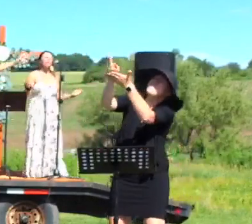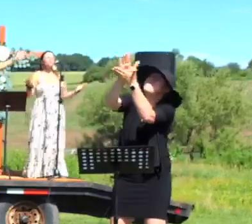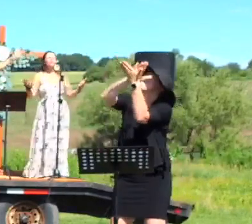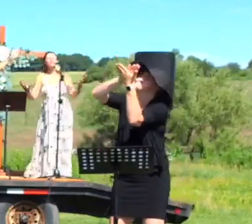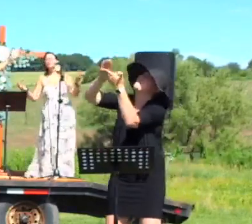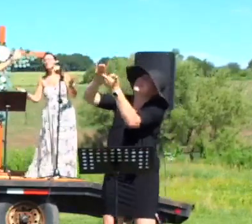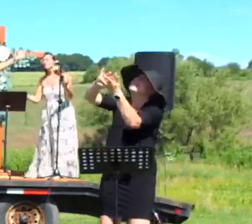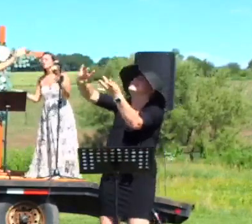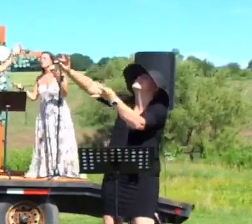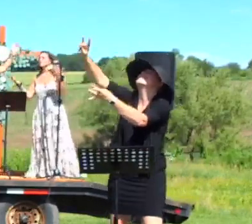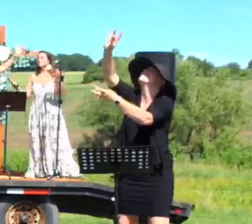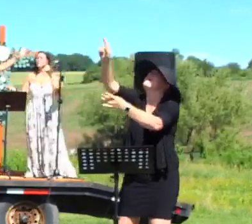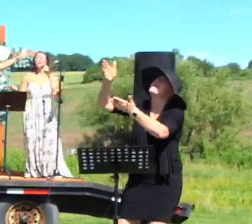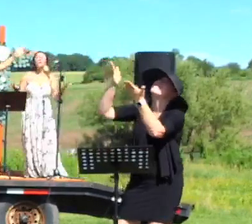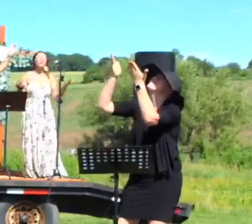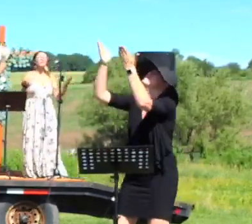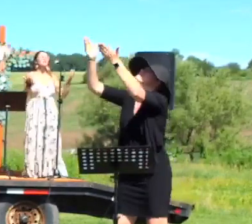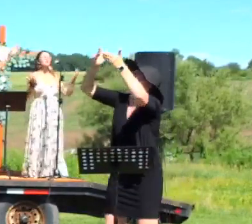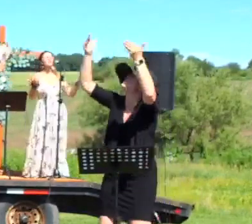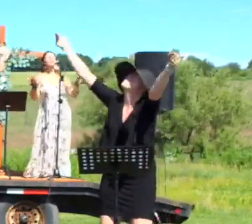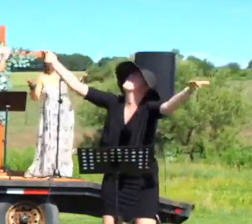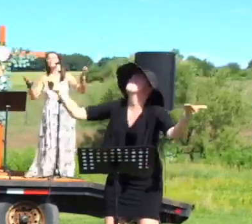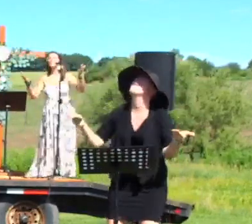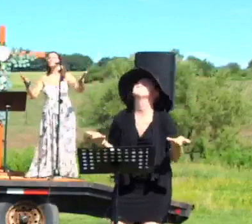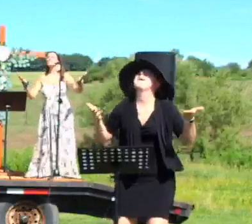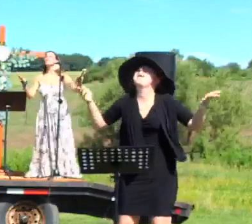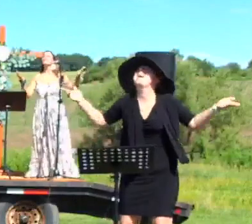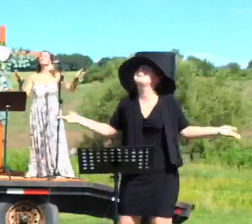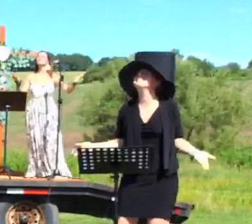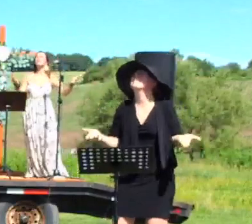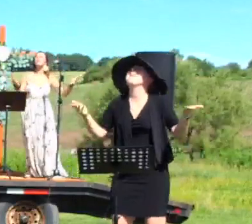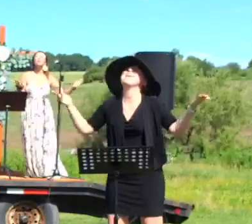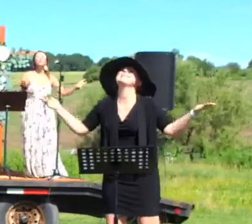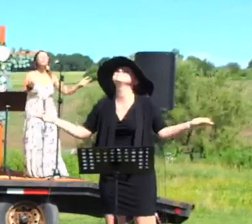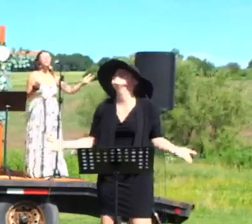Lord. Holy Spirit, You are